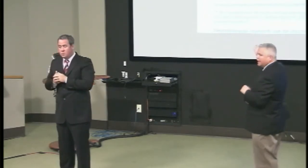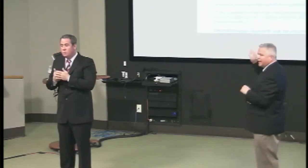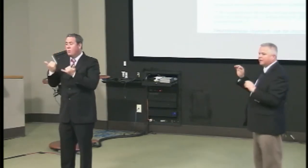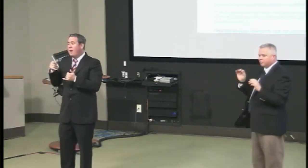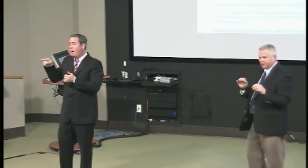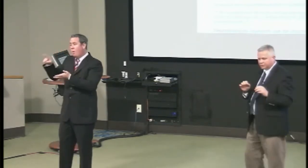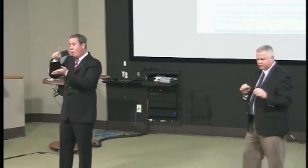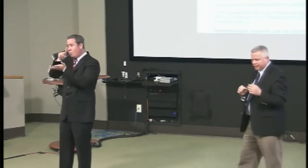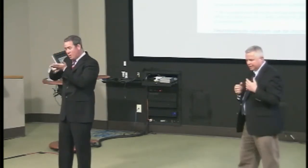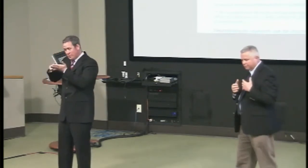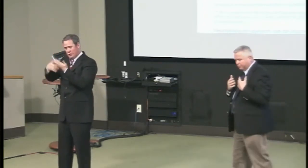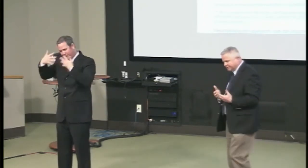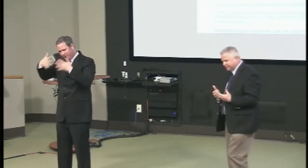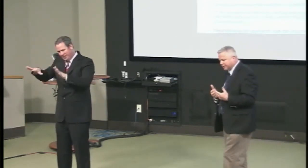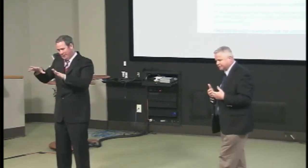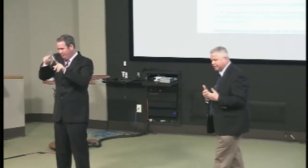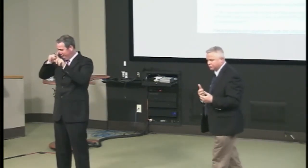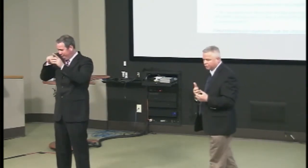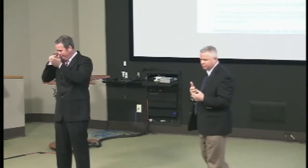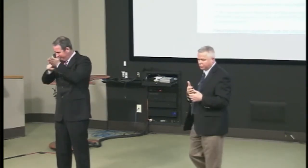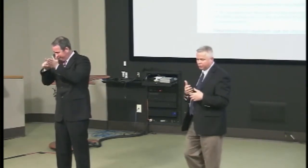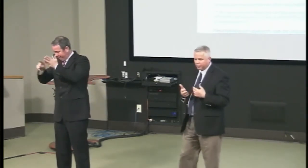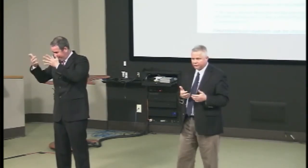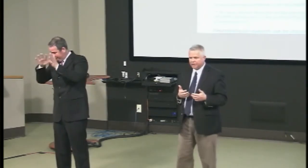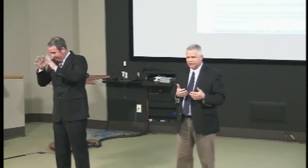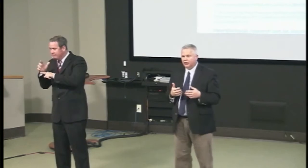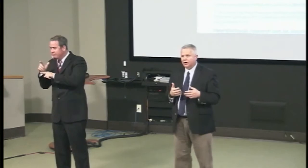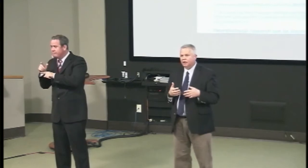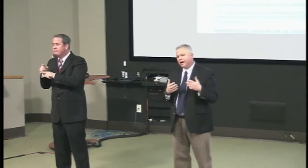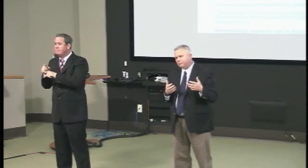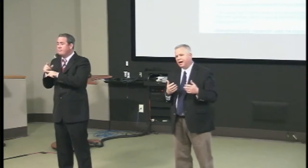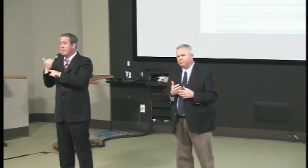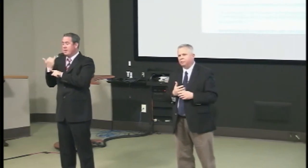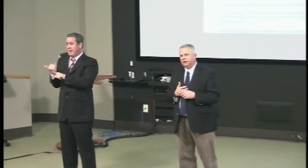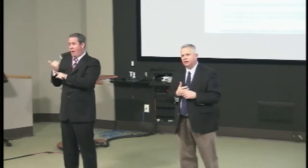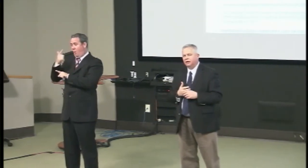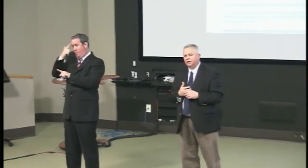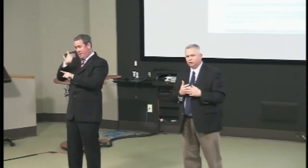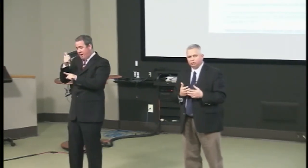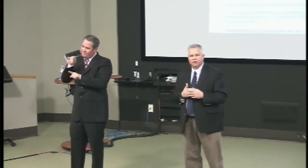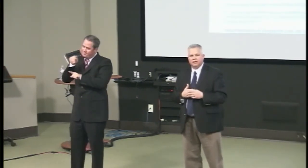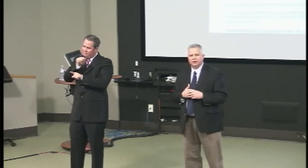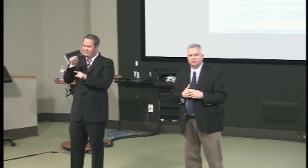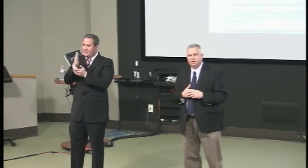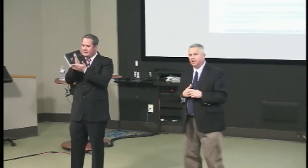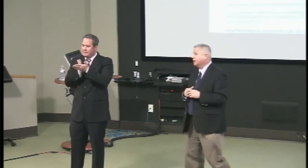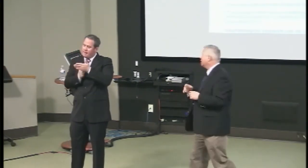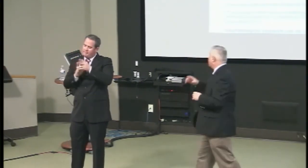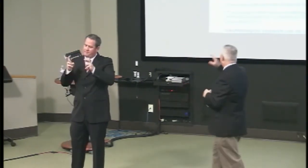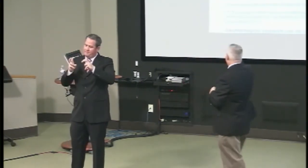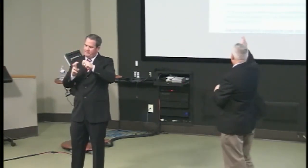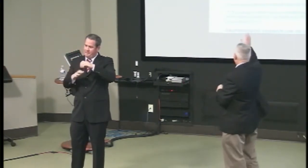potential elements in basic sensory motor processing that might be contributing to